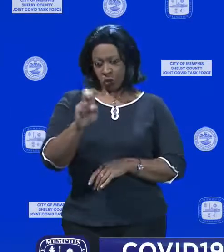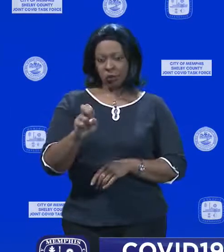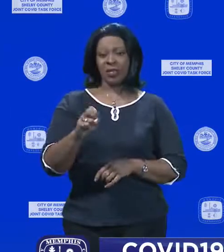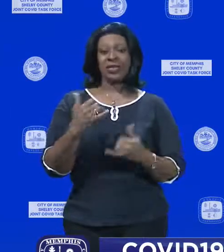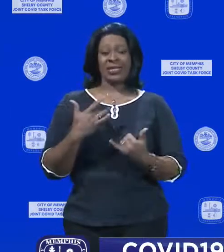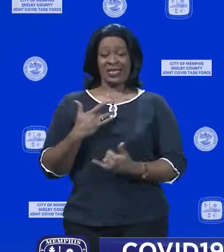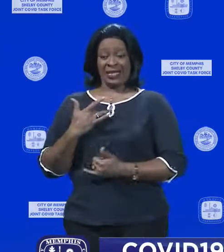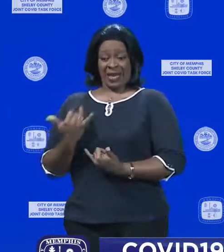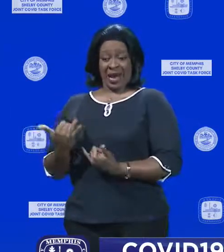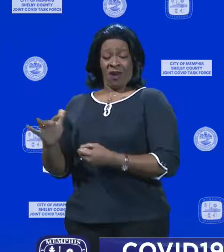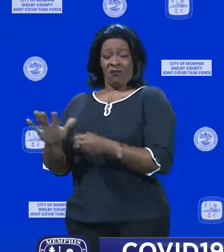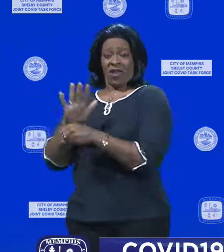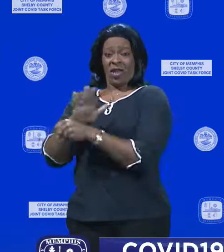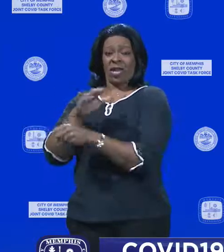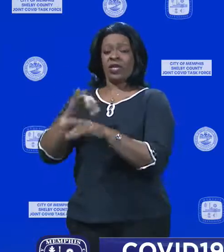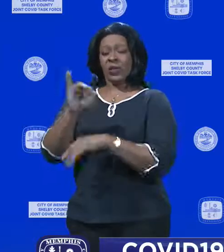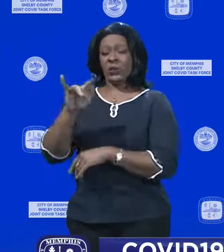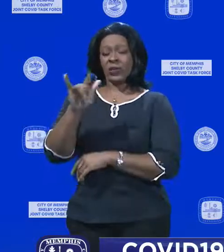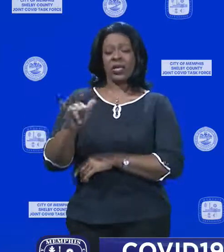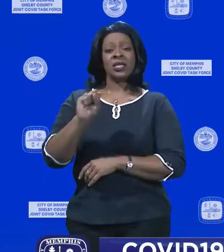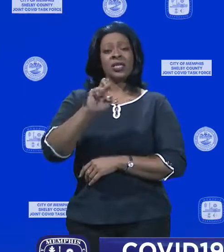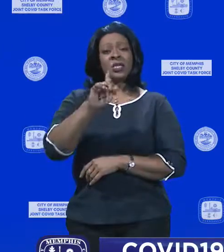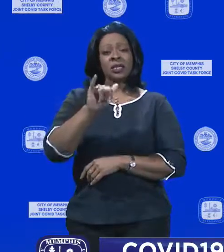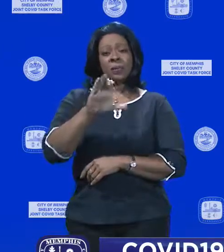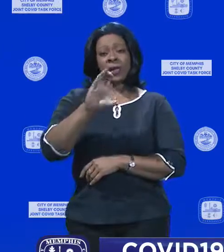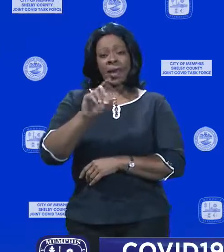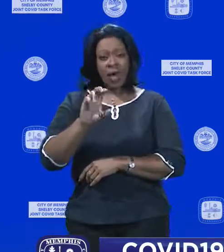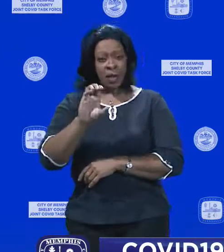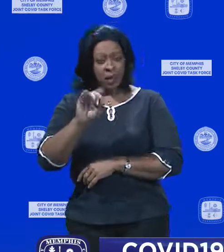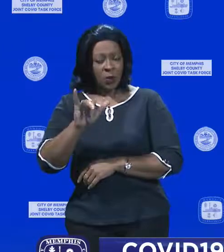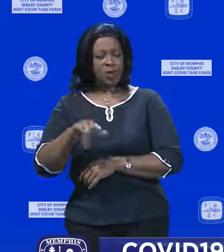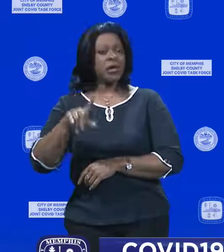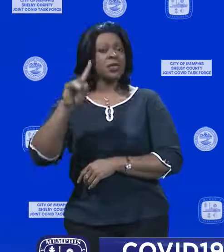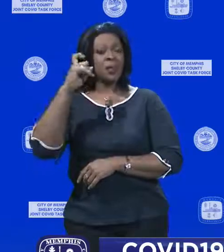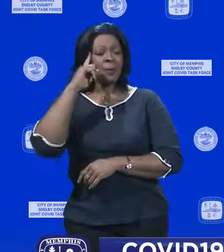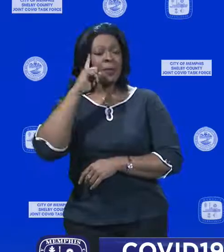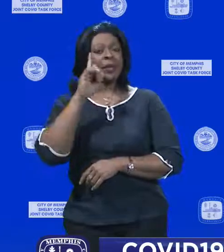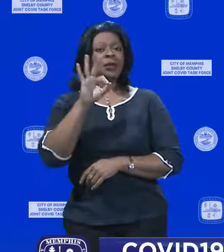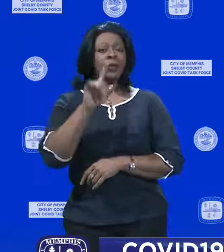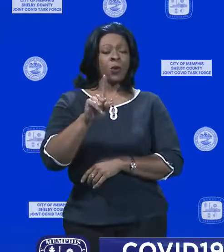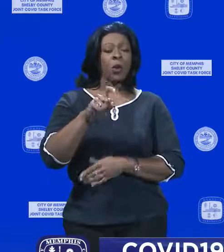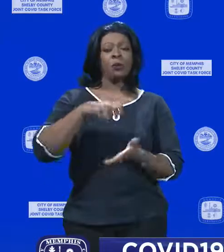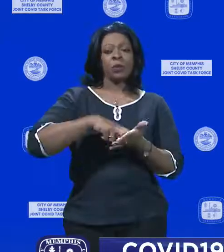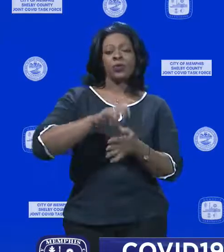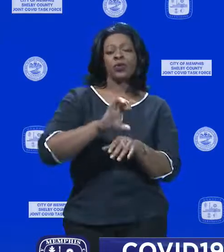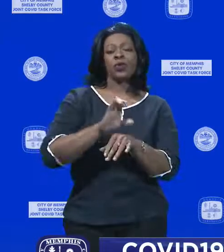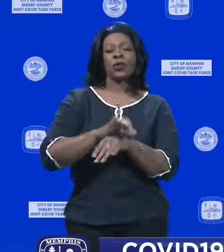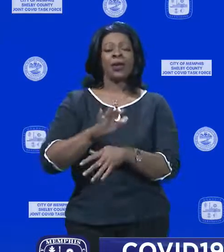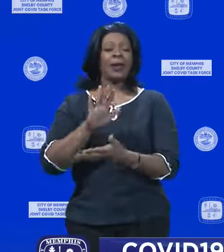in July. Shelby County Government, Idlewild Presbyterian Church, the Campus School,